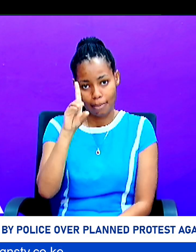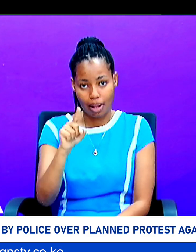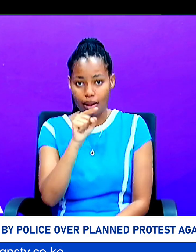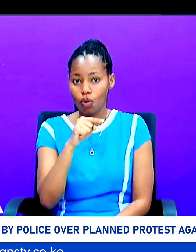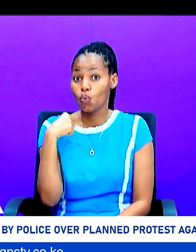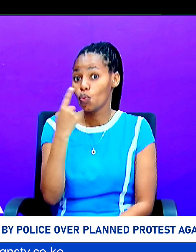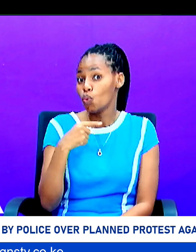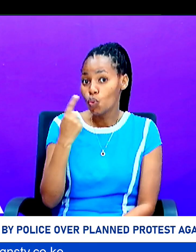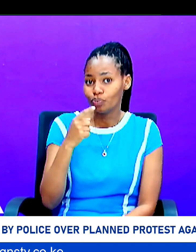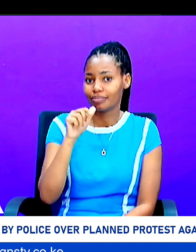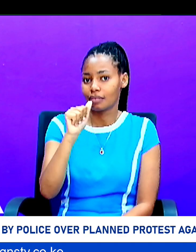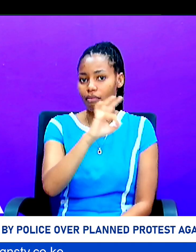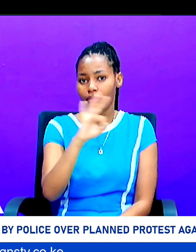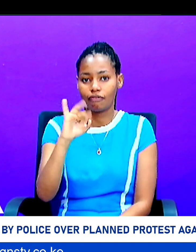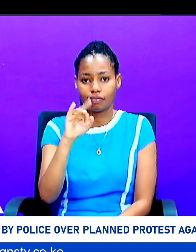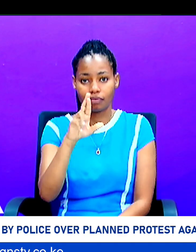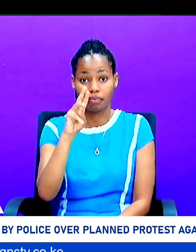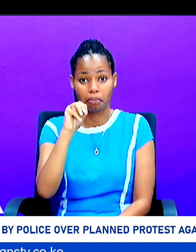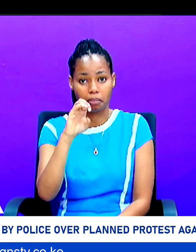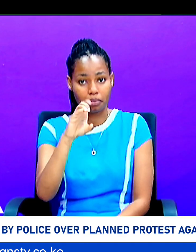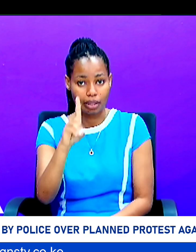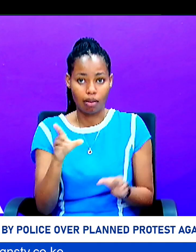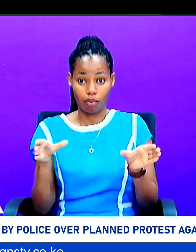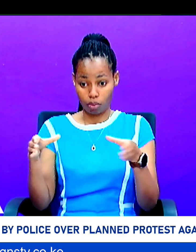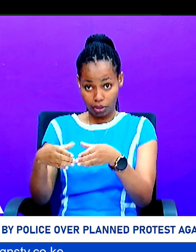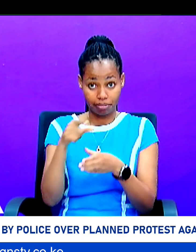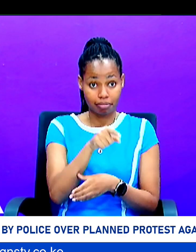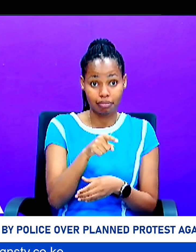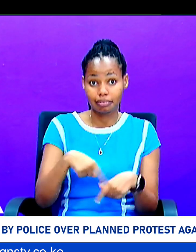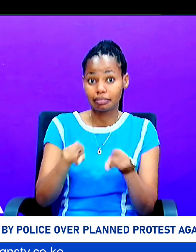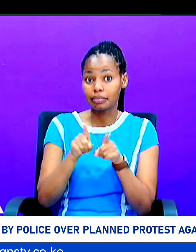registration of the Yala Swamp as community land. Accompanied